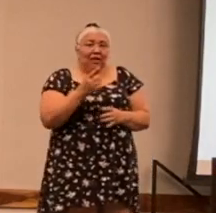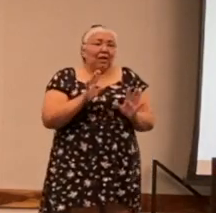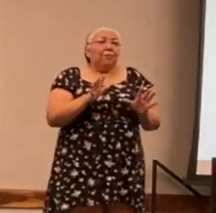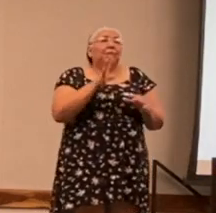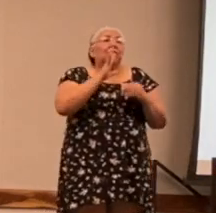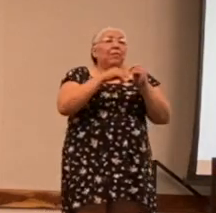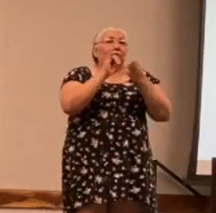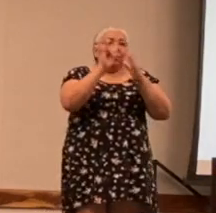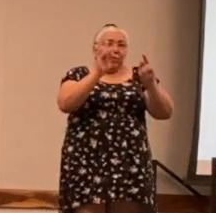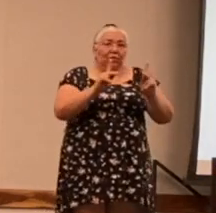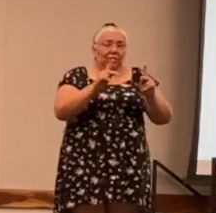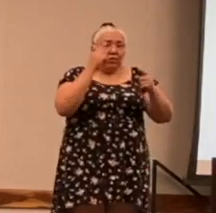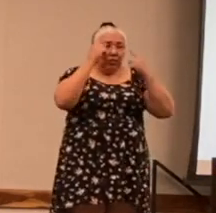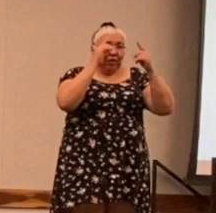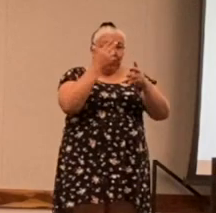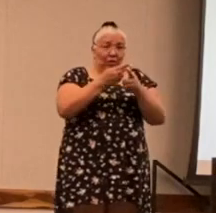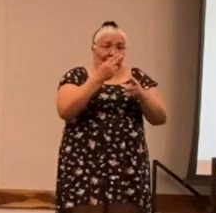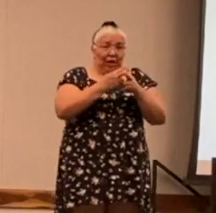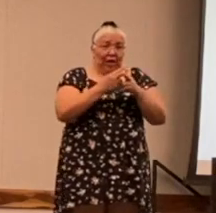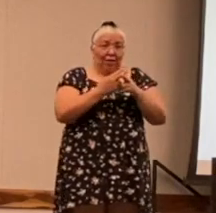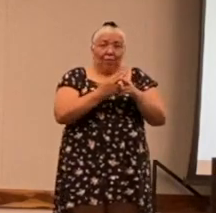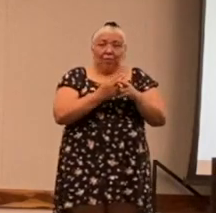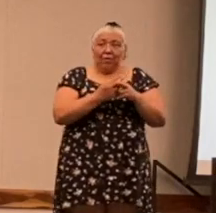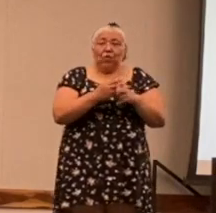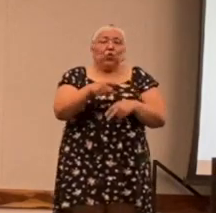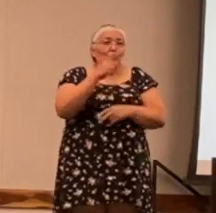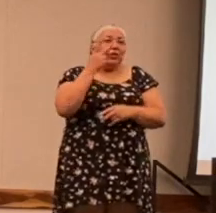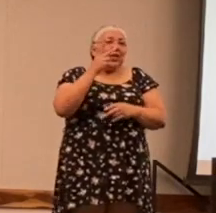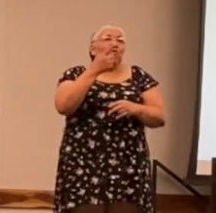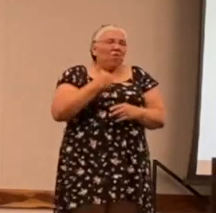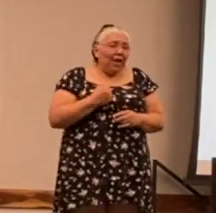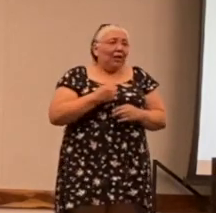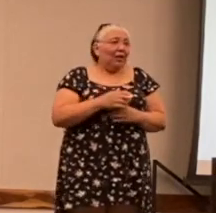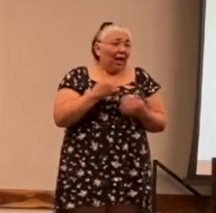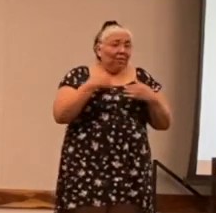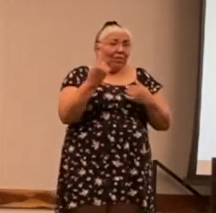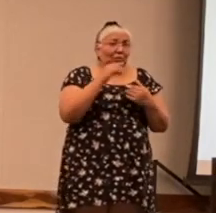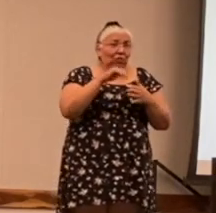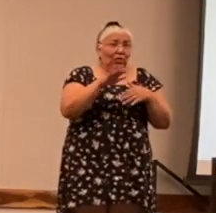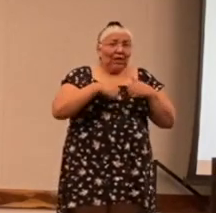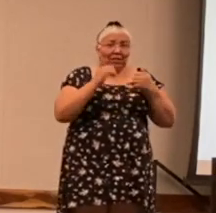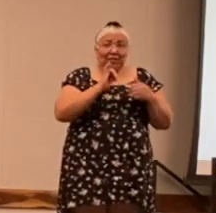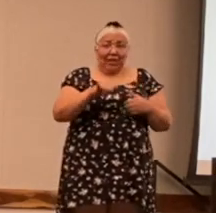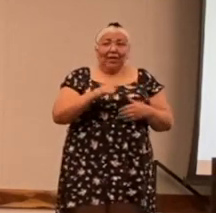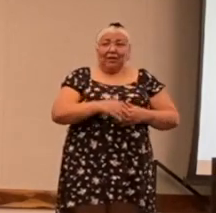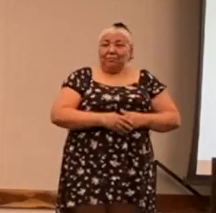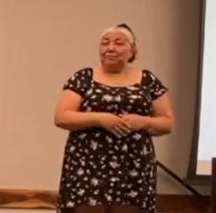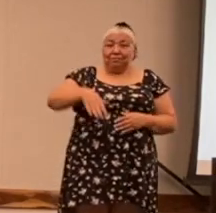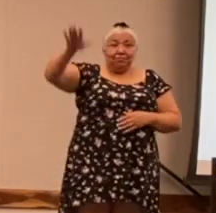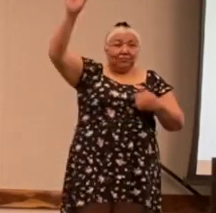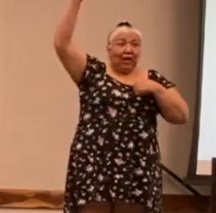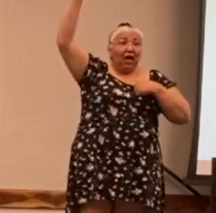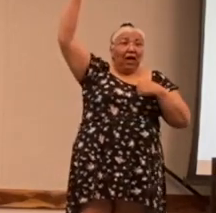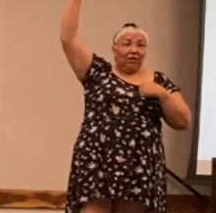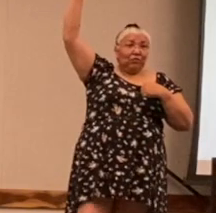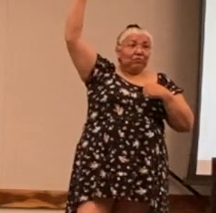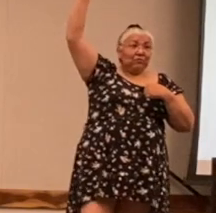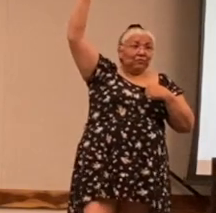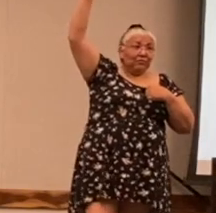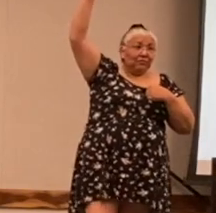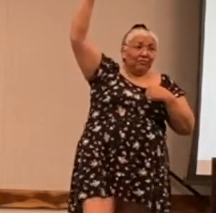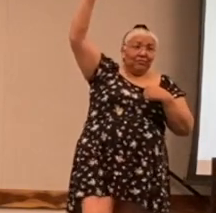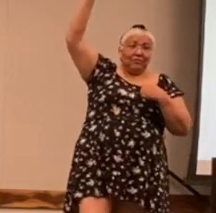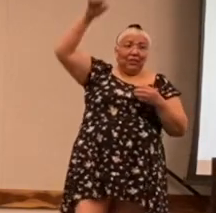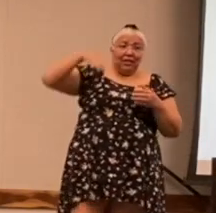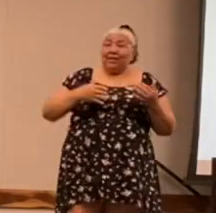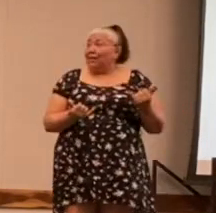about the person when you think of their name, you see red. You got someone in your life like that? I do, right? Come on, church.